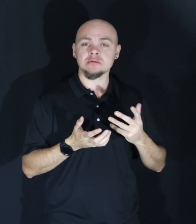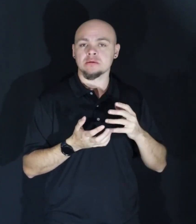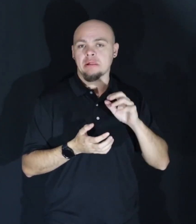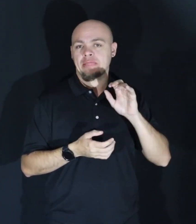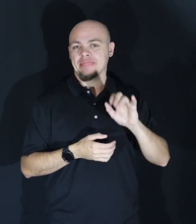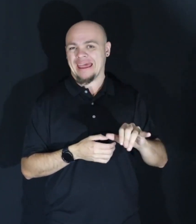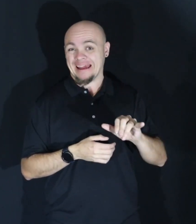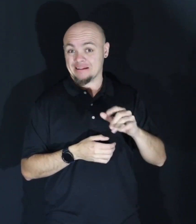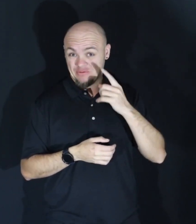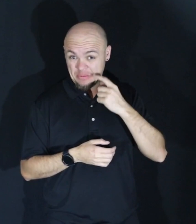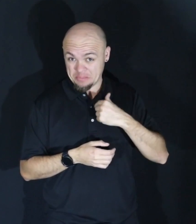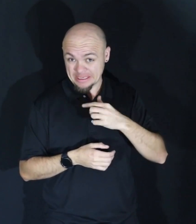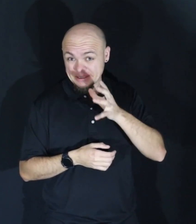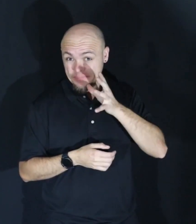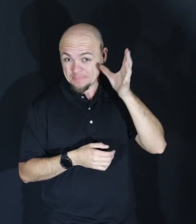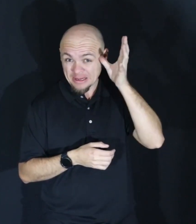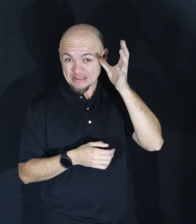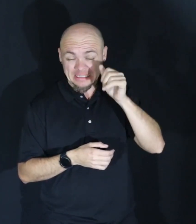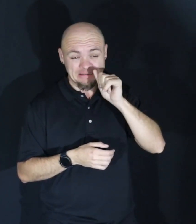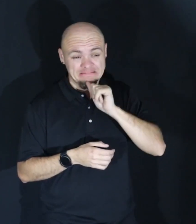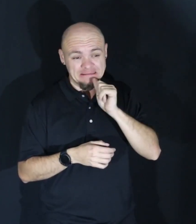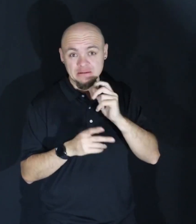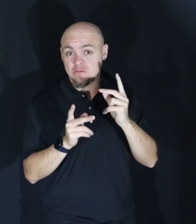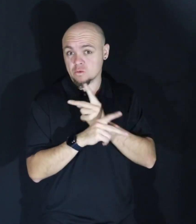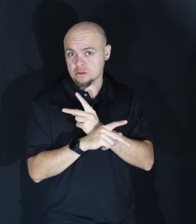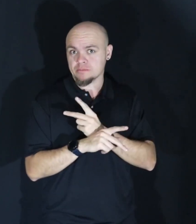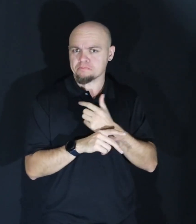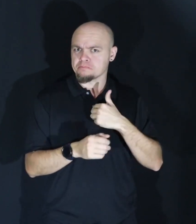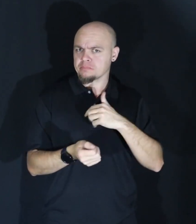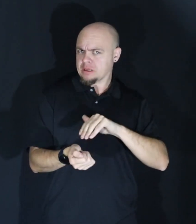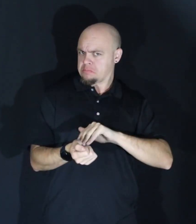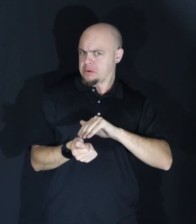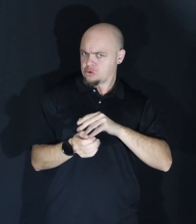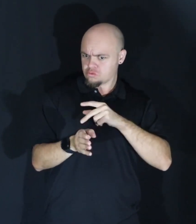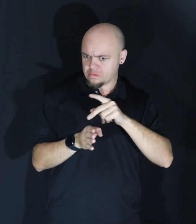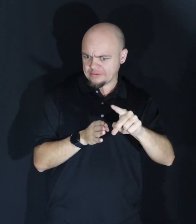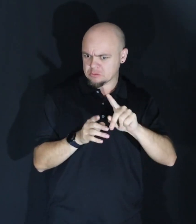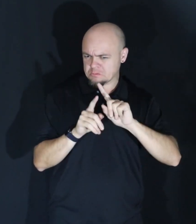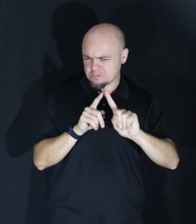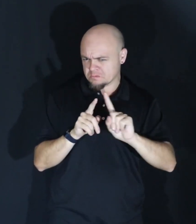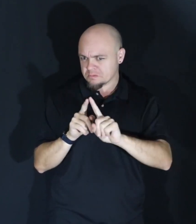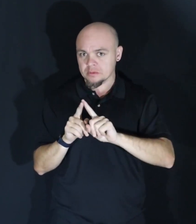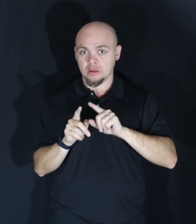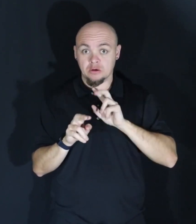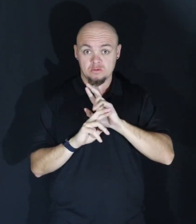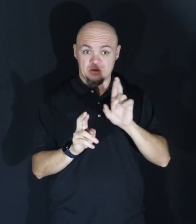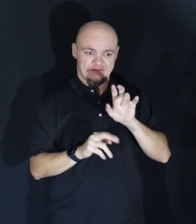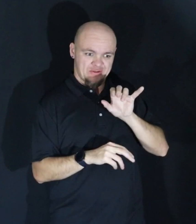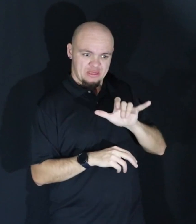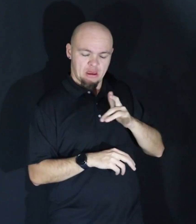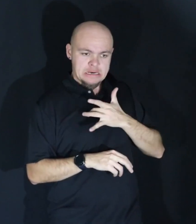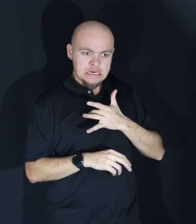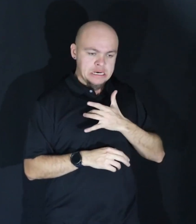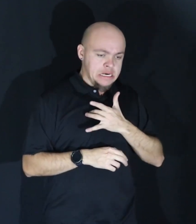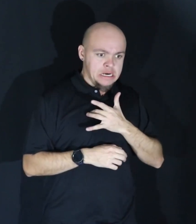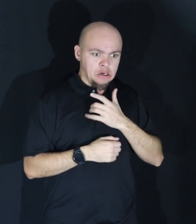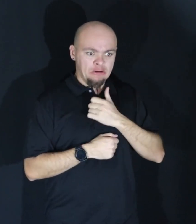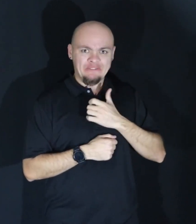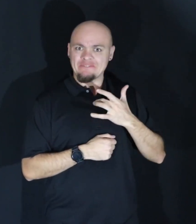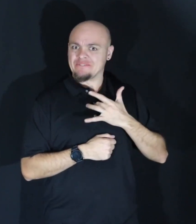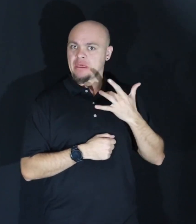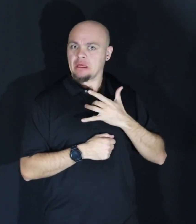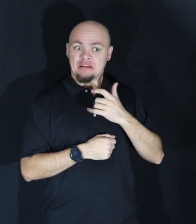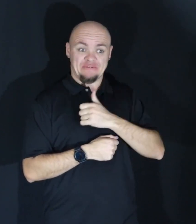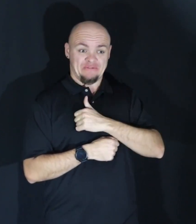parent. All of my years working in similar settings as a medical professional hadn't prepared me for the depth of vulnerability in